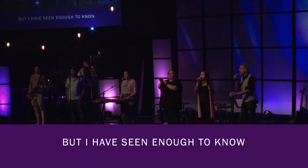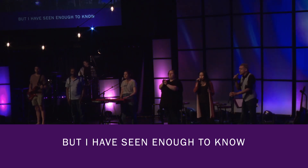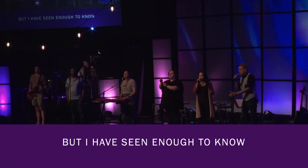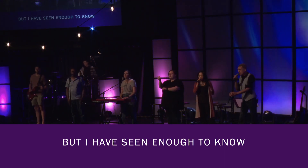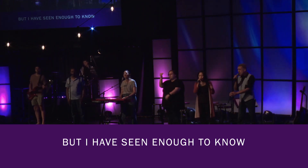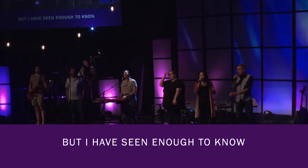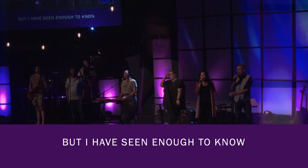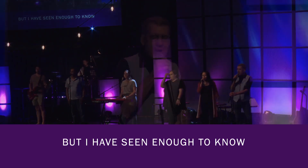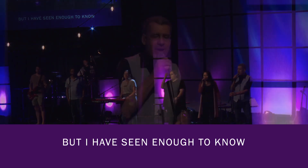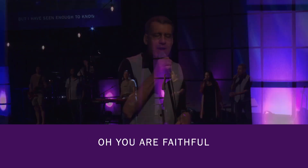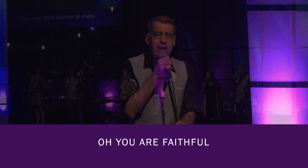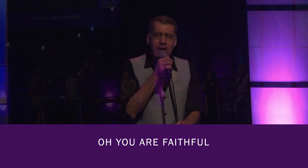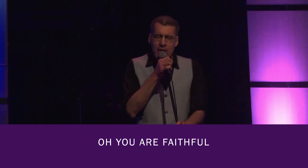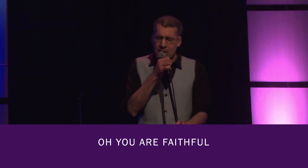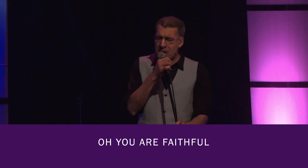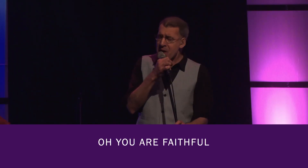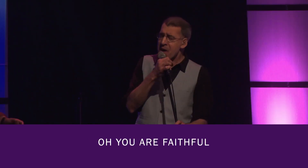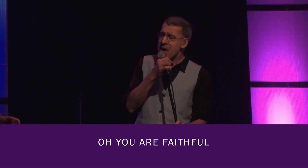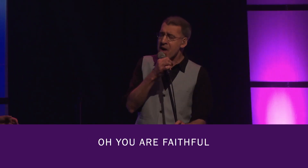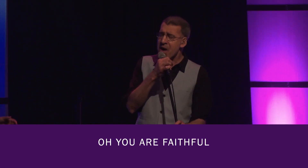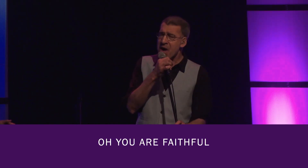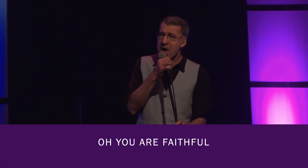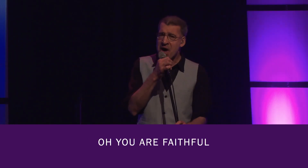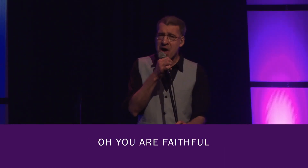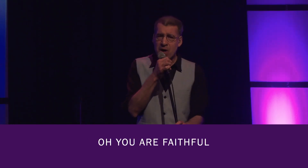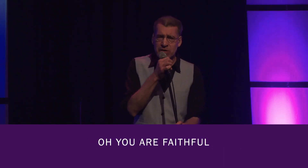seen enough to know.